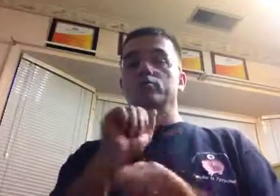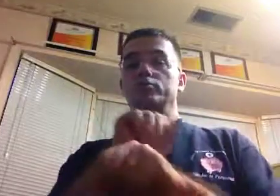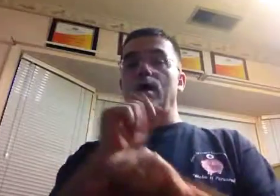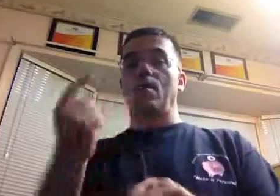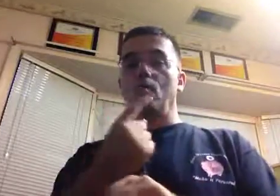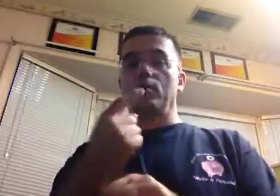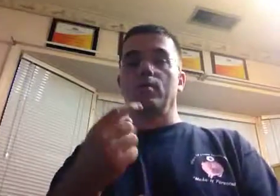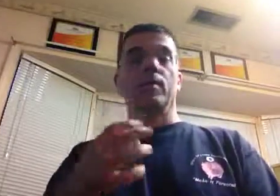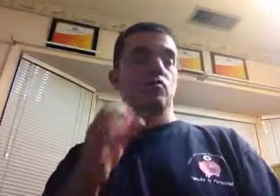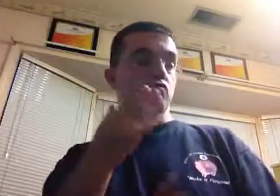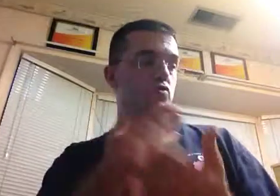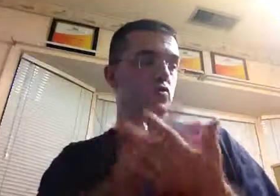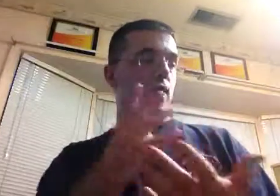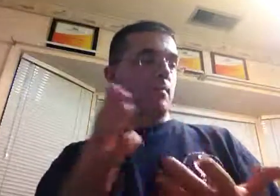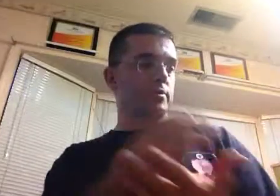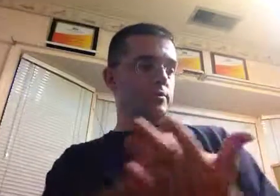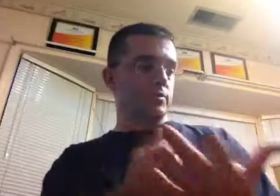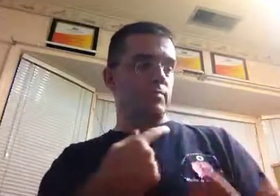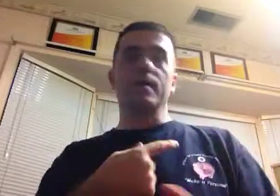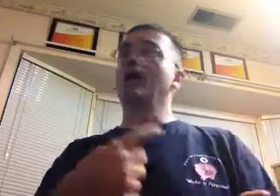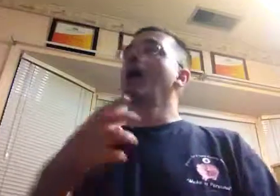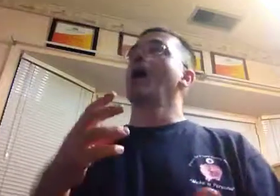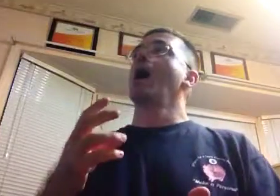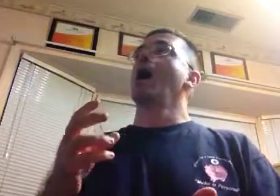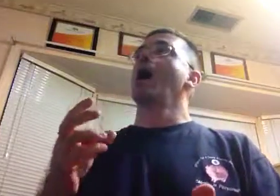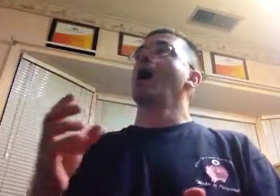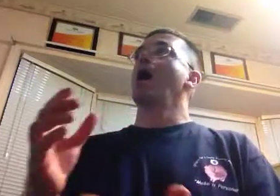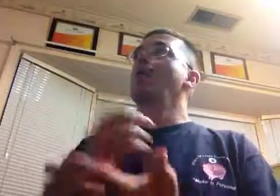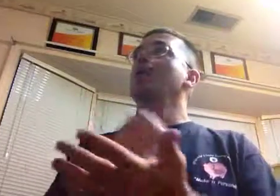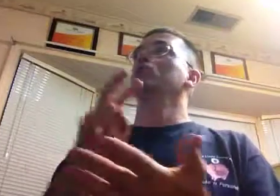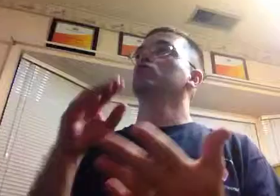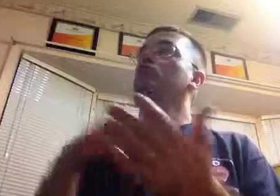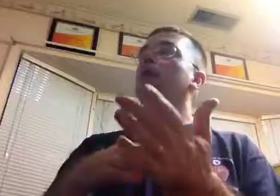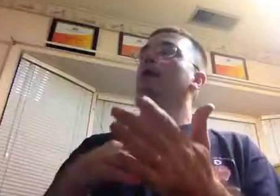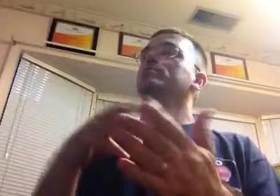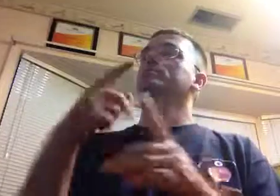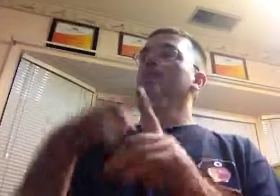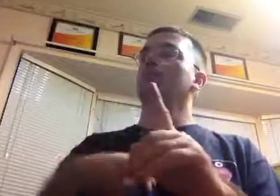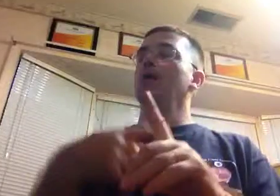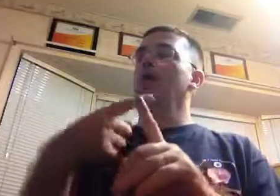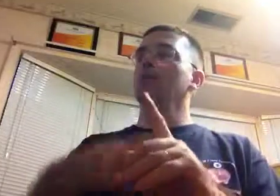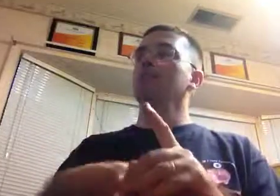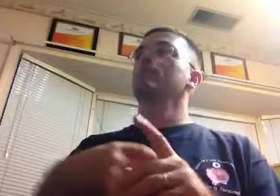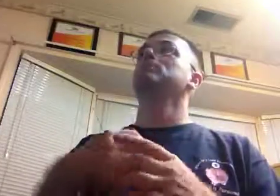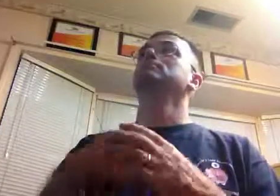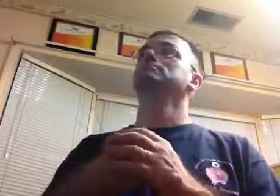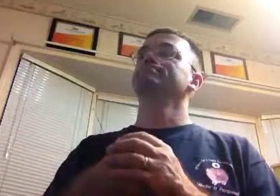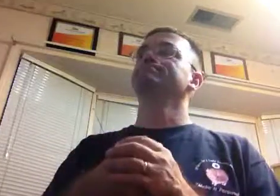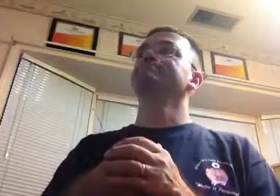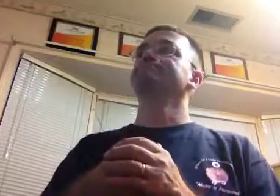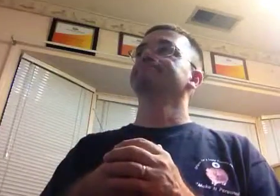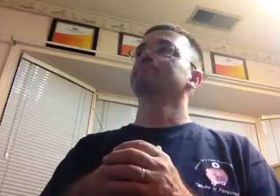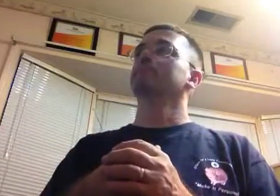make? I bring home about $2,000 a month after taxes and everything. And so you've been living on